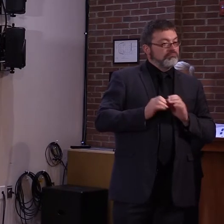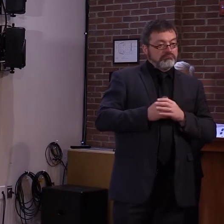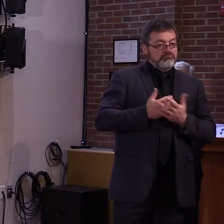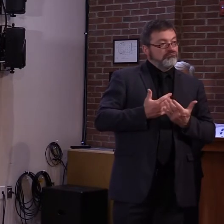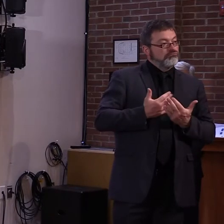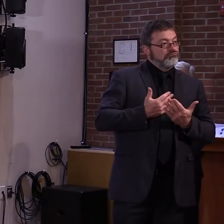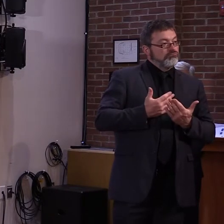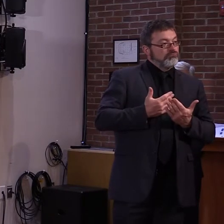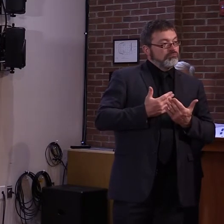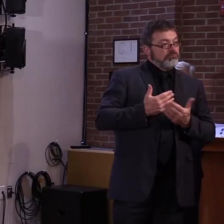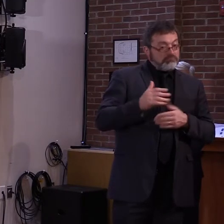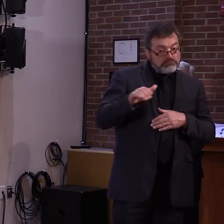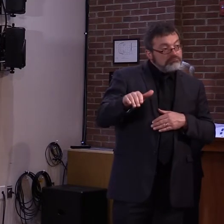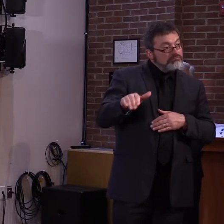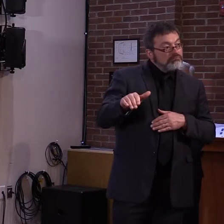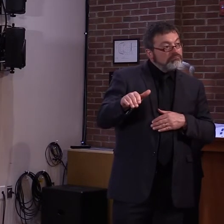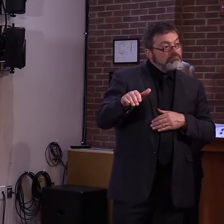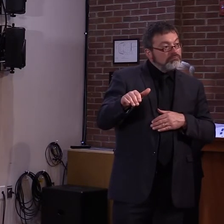Aaron, BT Digger.